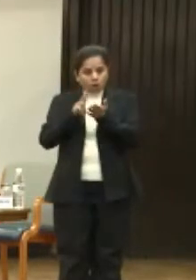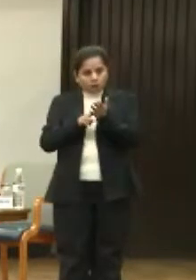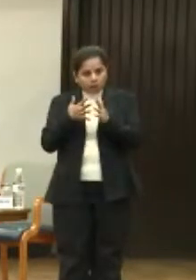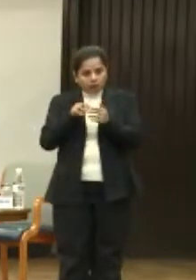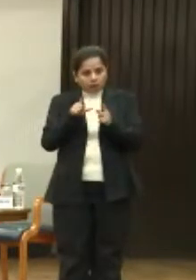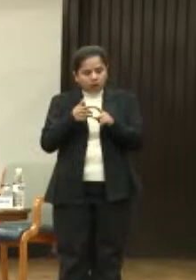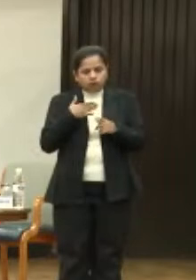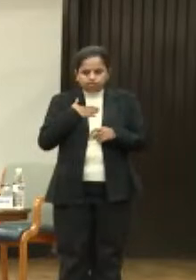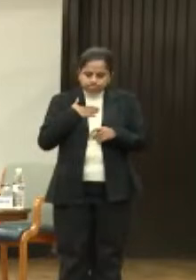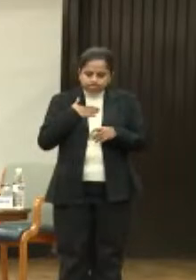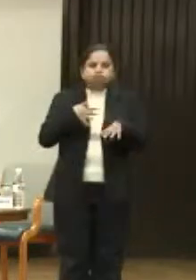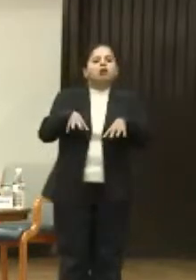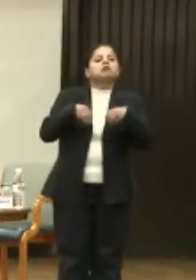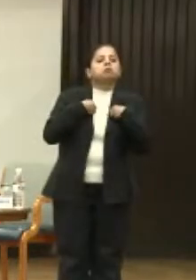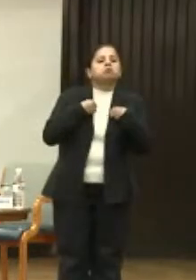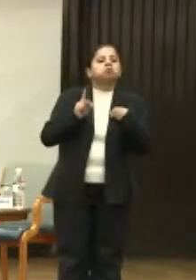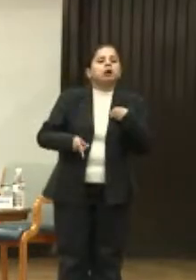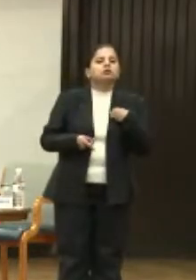this.